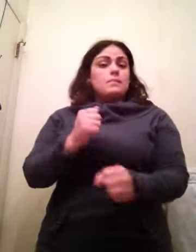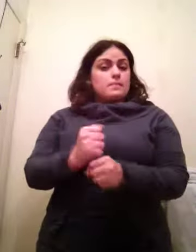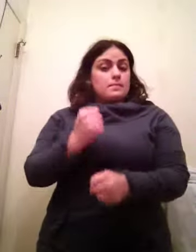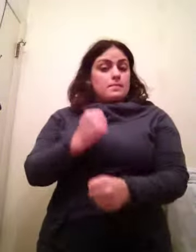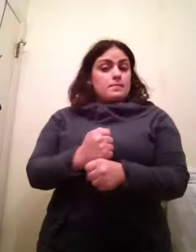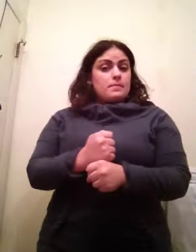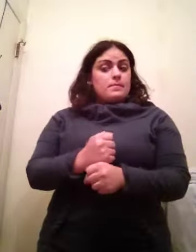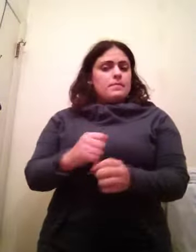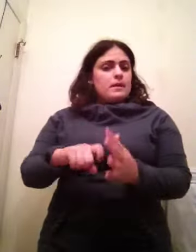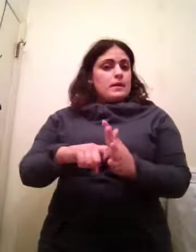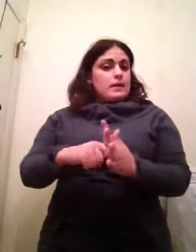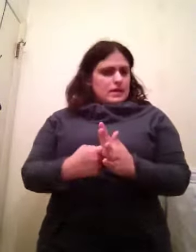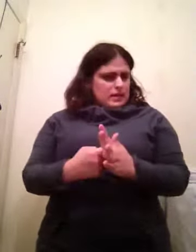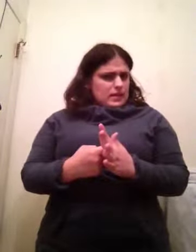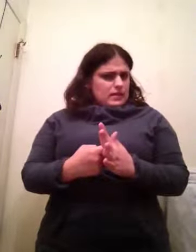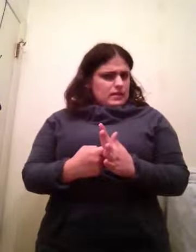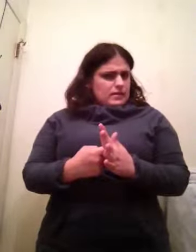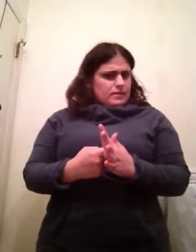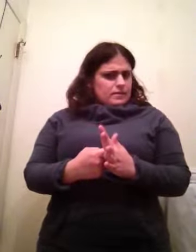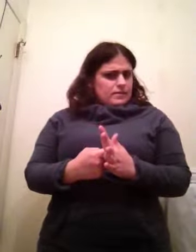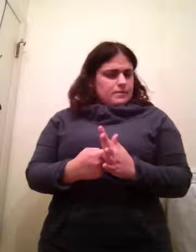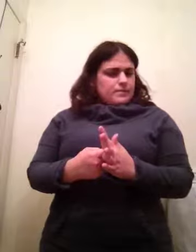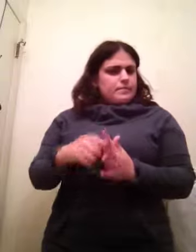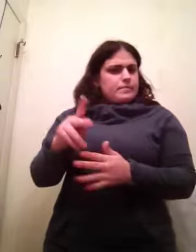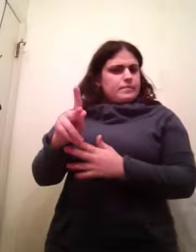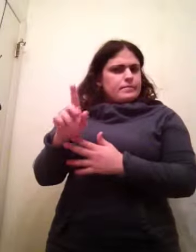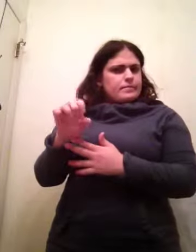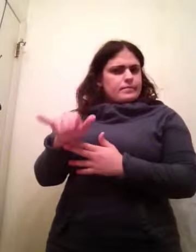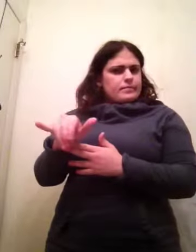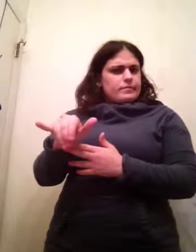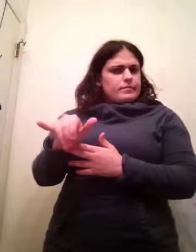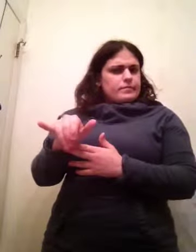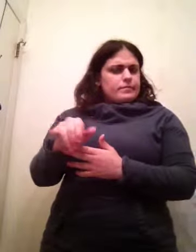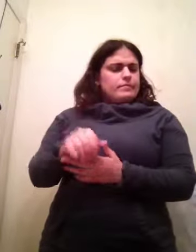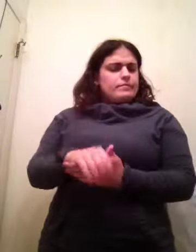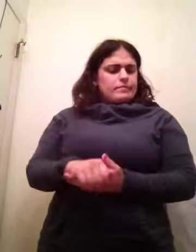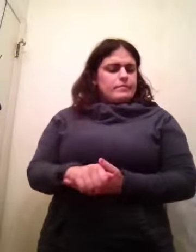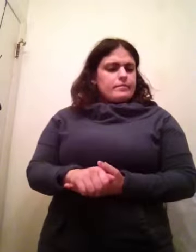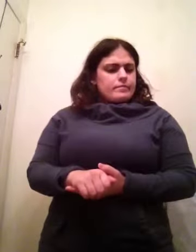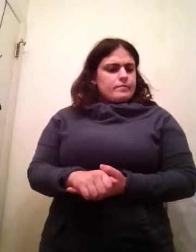letters together, or you can use, like for Nebraska would be capital NE.